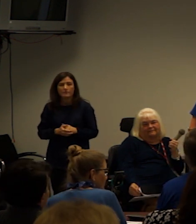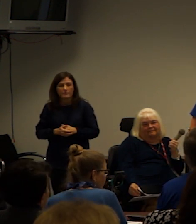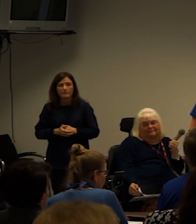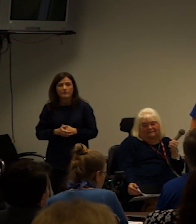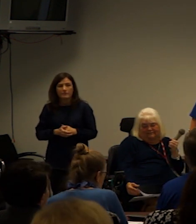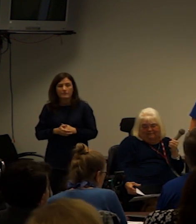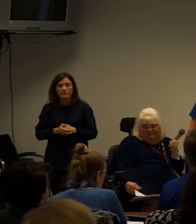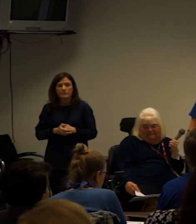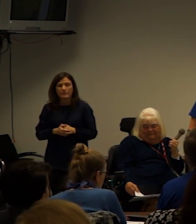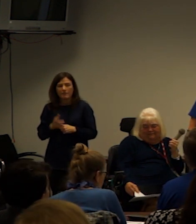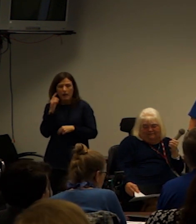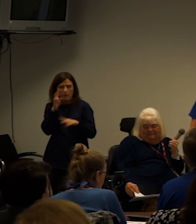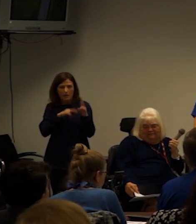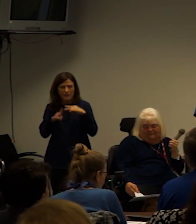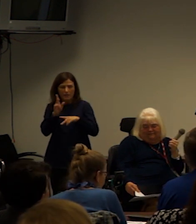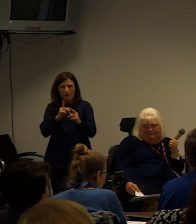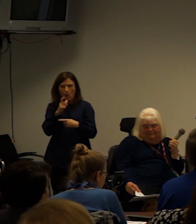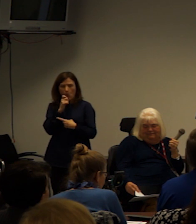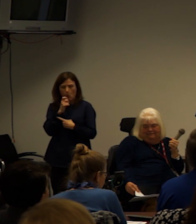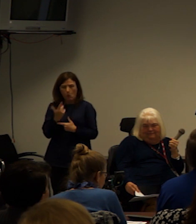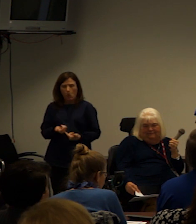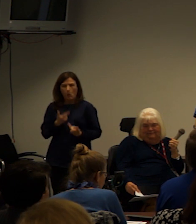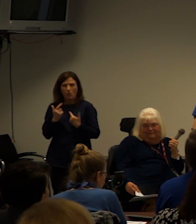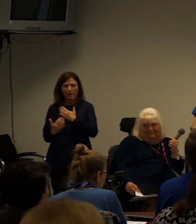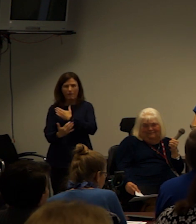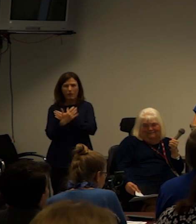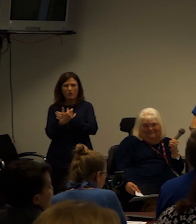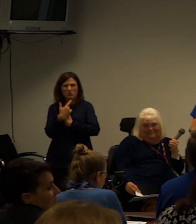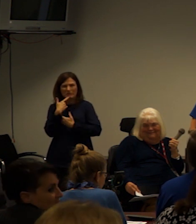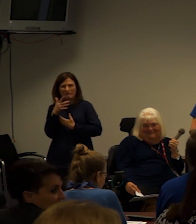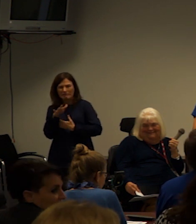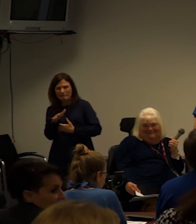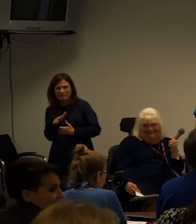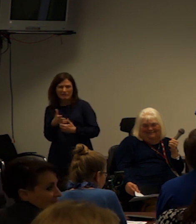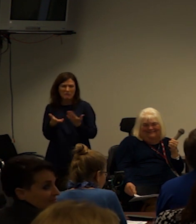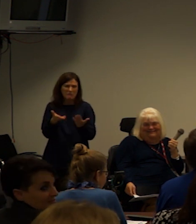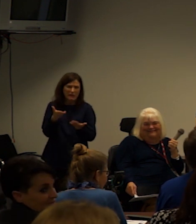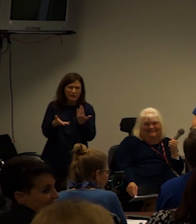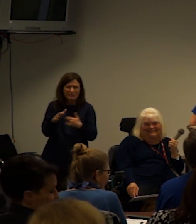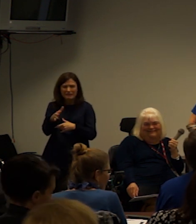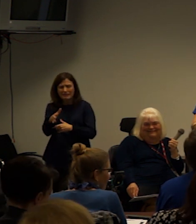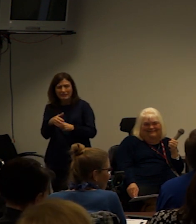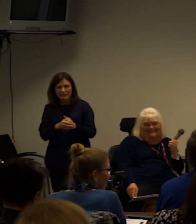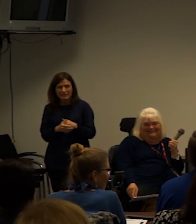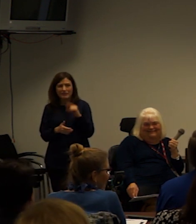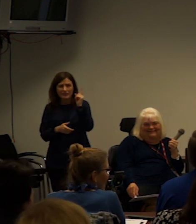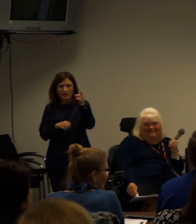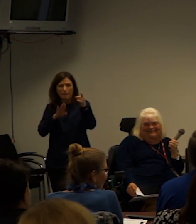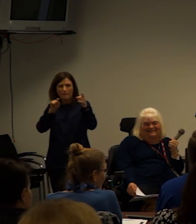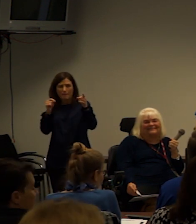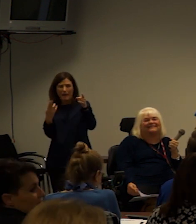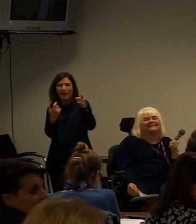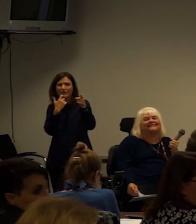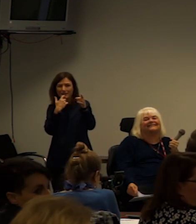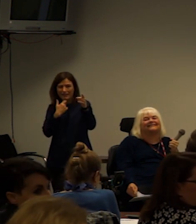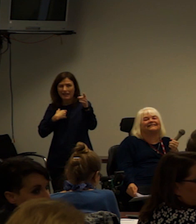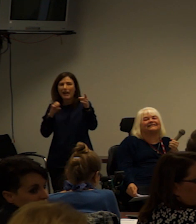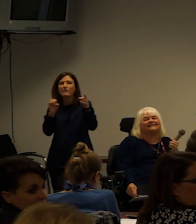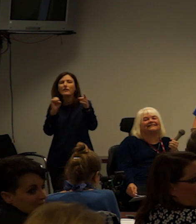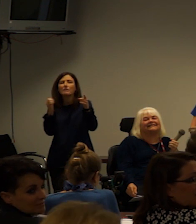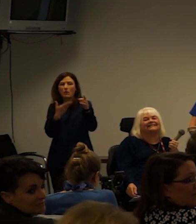Okay, now see, I'm looking at people who live on the coast and they're like, maybe, Yes, Beth. I have some emergency things I